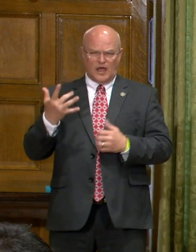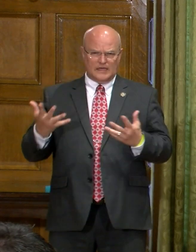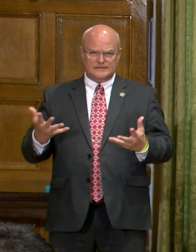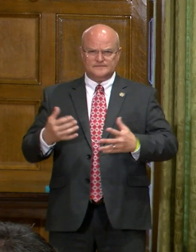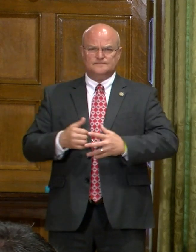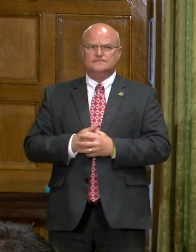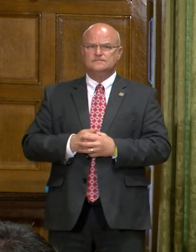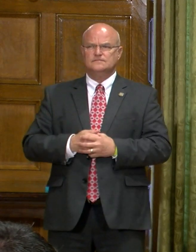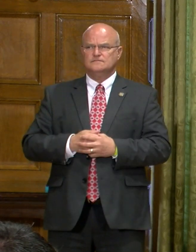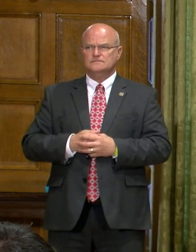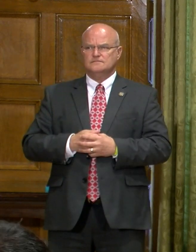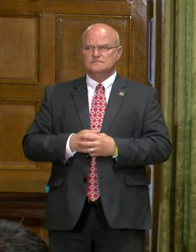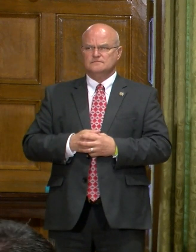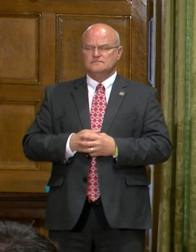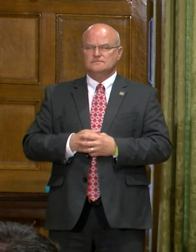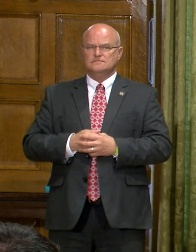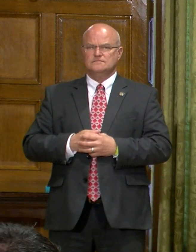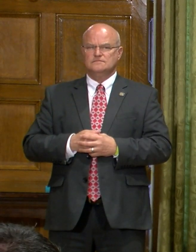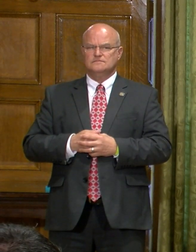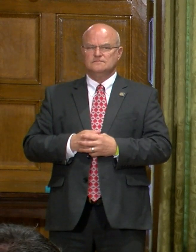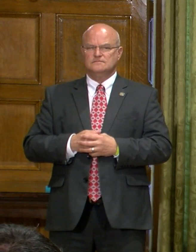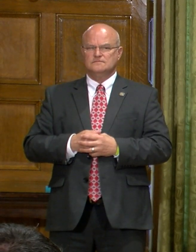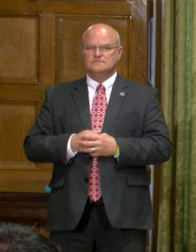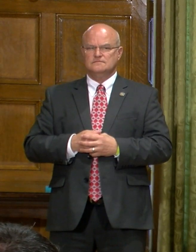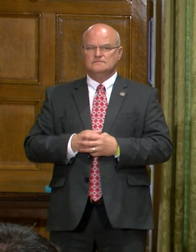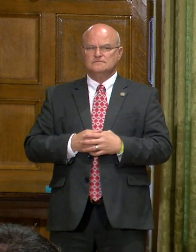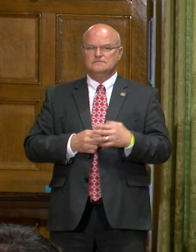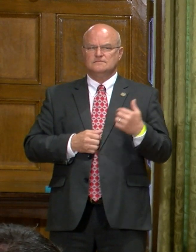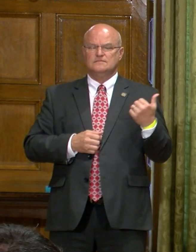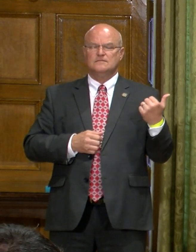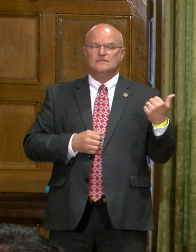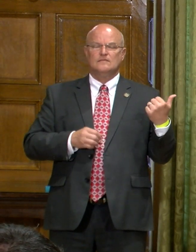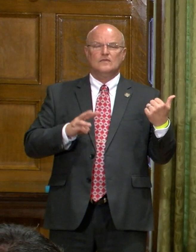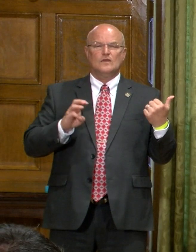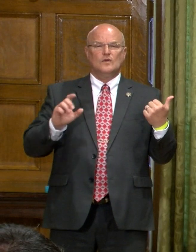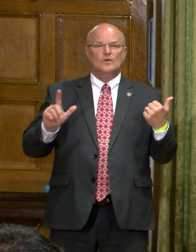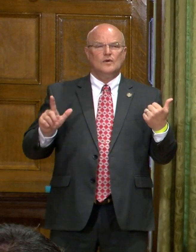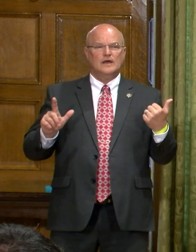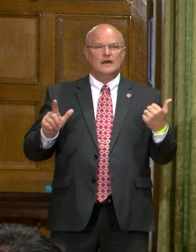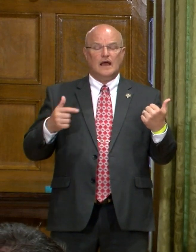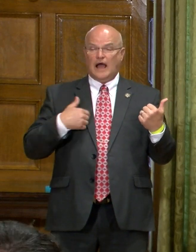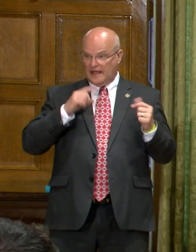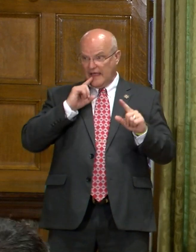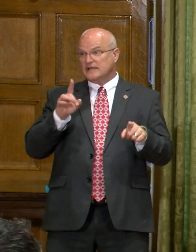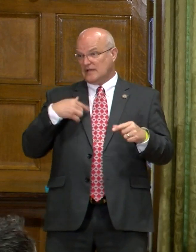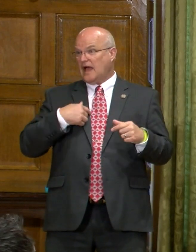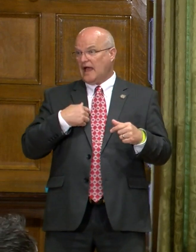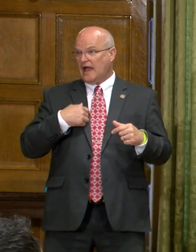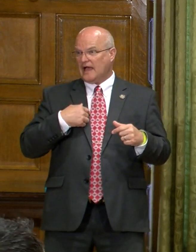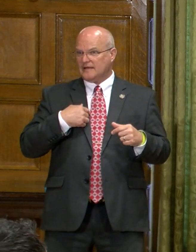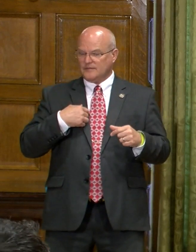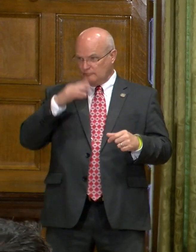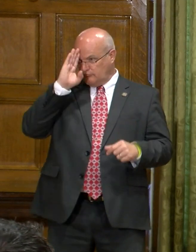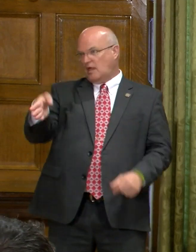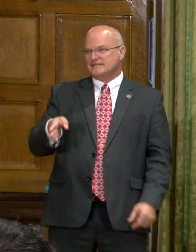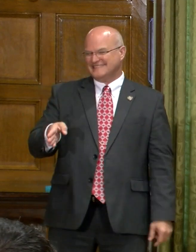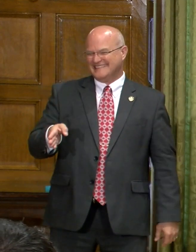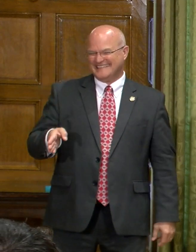increase, like all of a sudden. Well, I'll answer it because I can be more